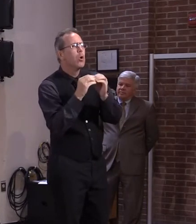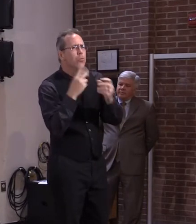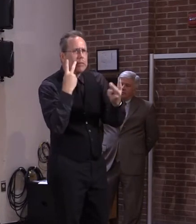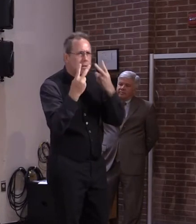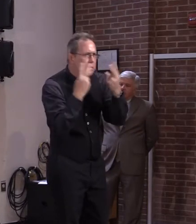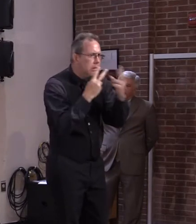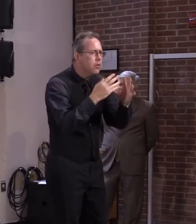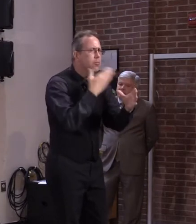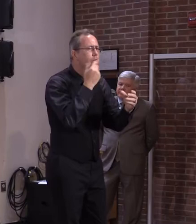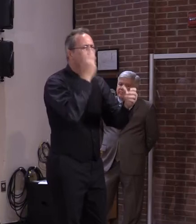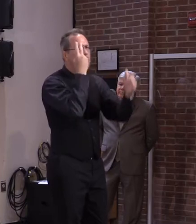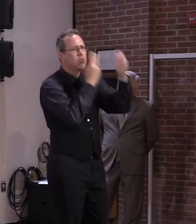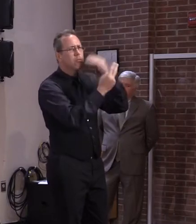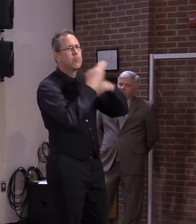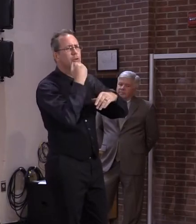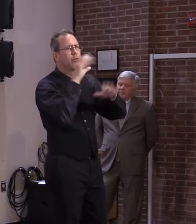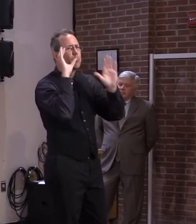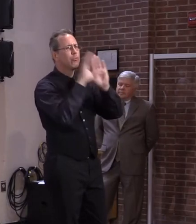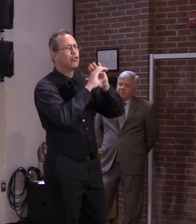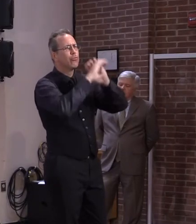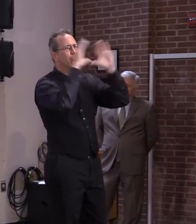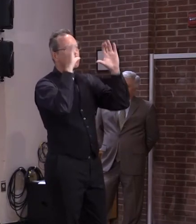Okay, thank you.